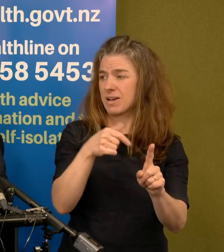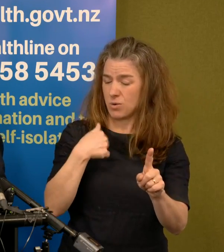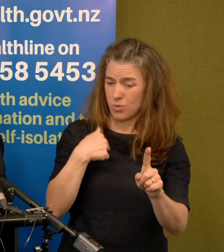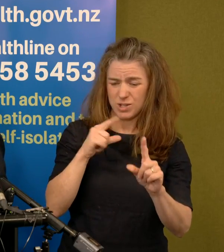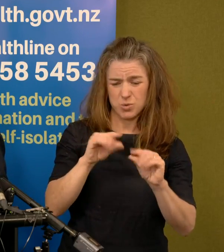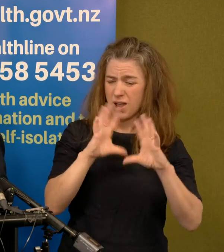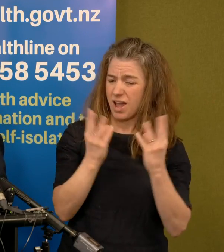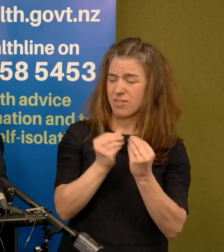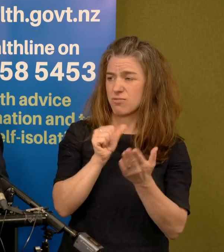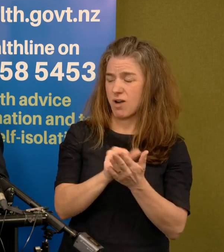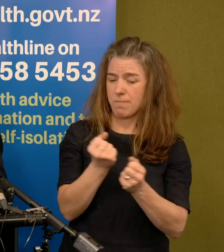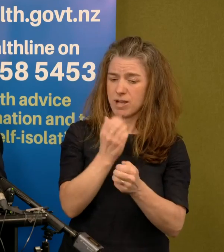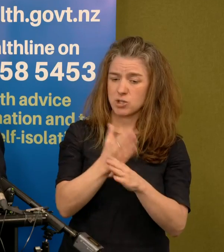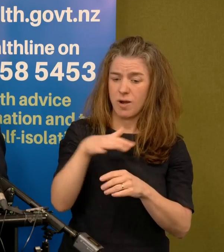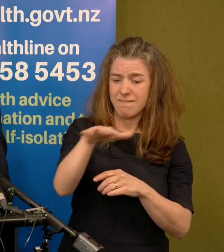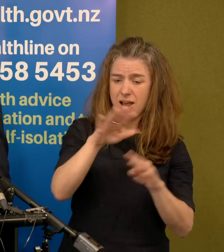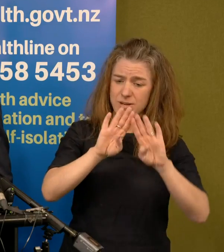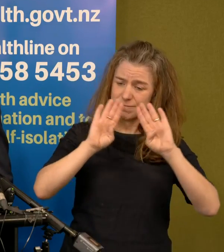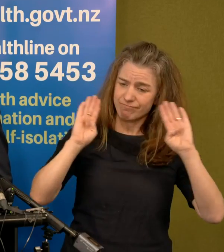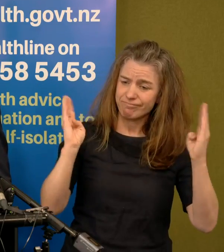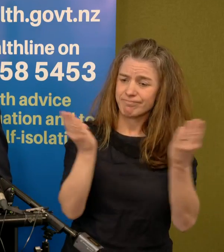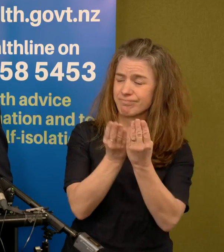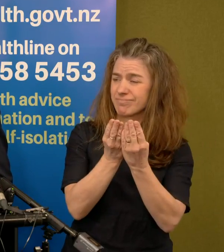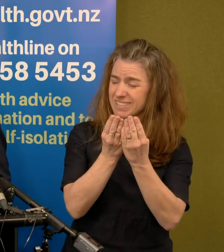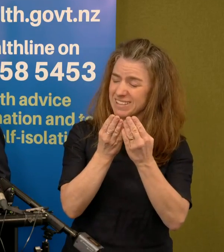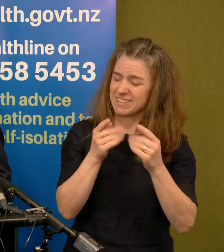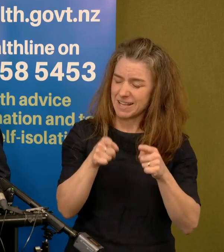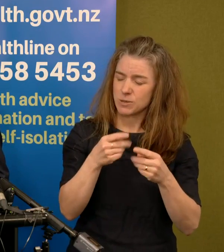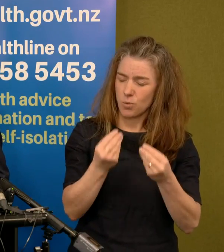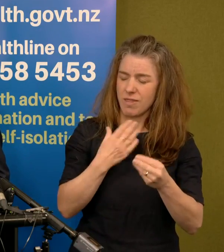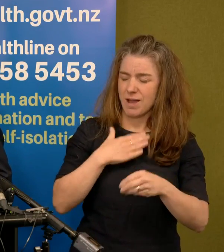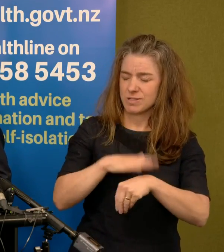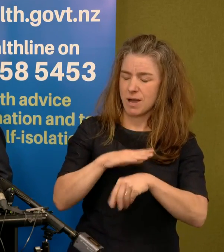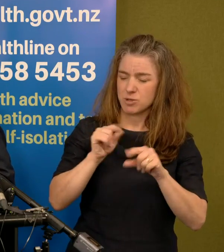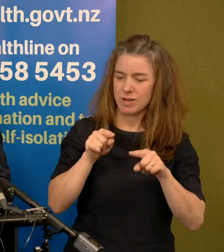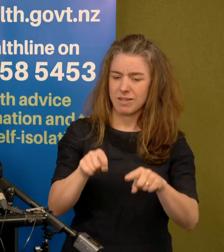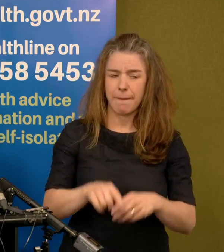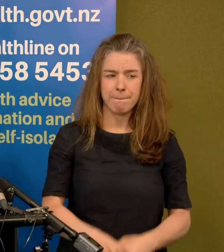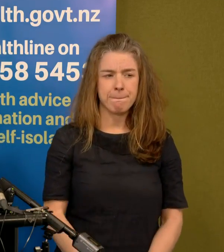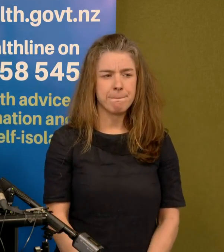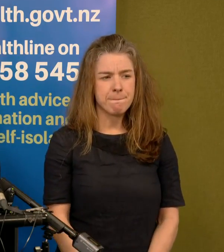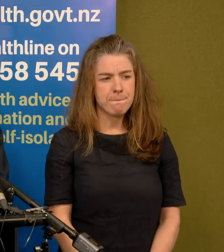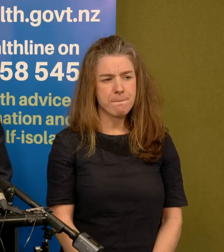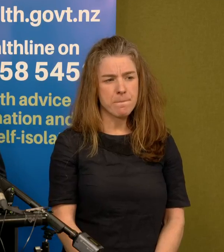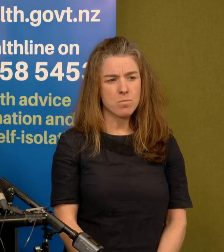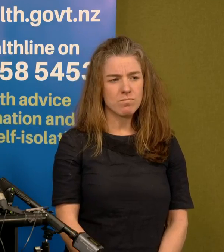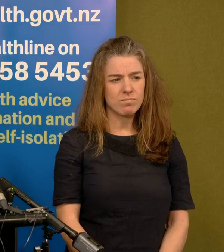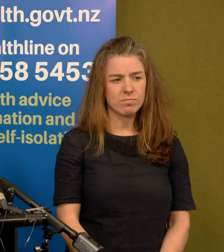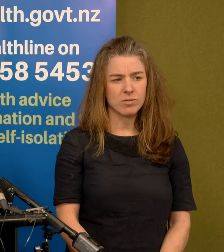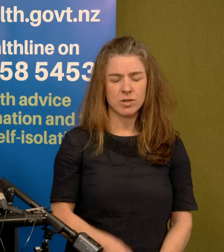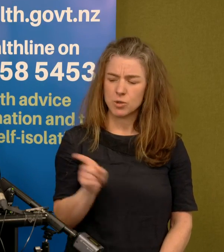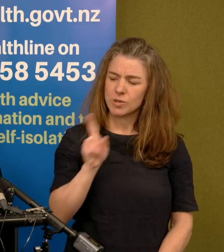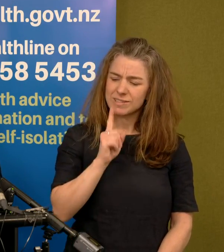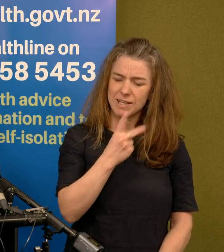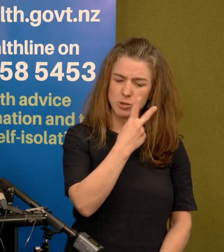in isolation and others are protected. That's what we're all about here. When you gave us those list of numbers at the beginning, you gave us 200 tests,